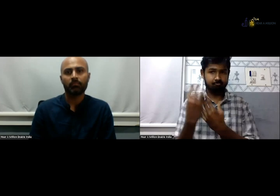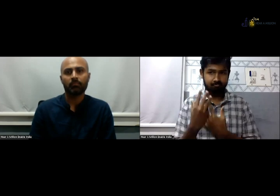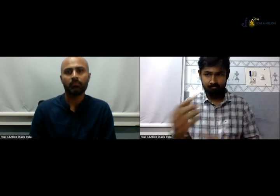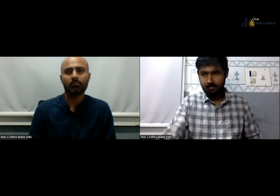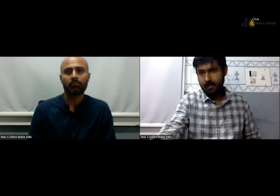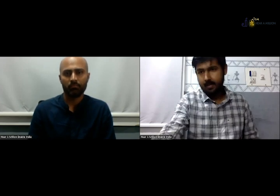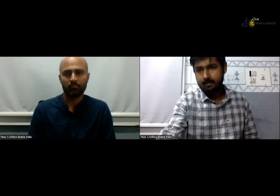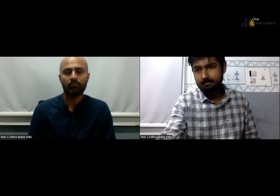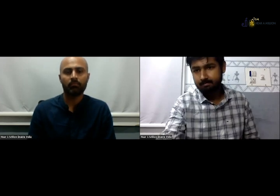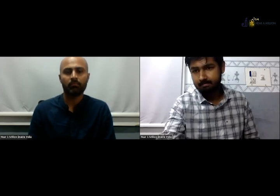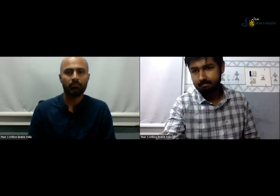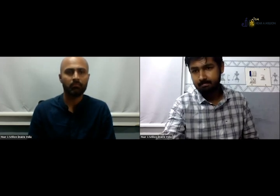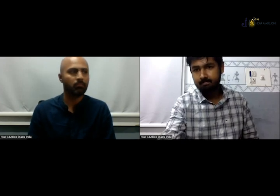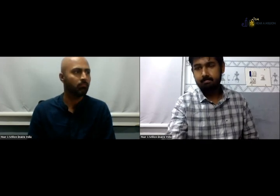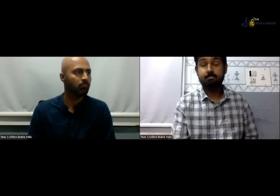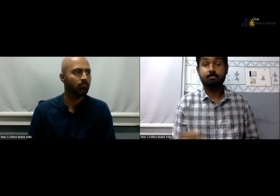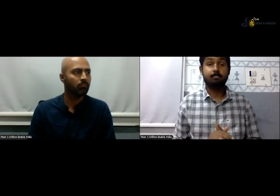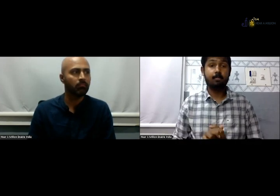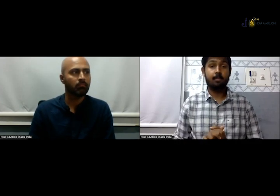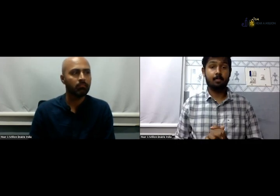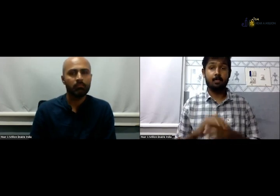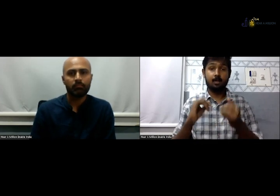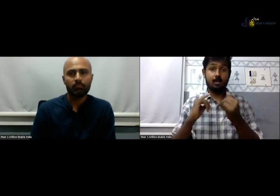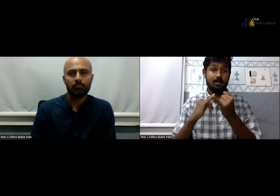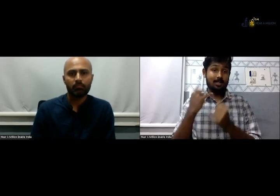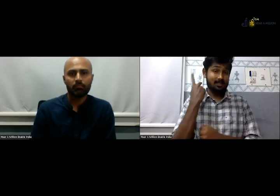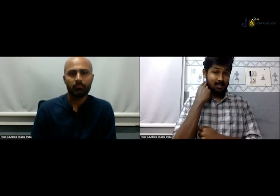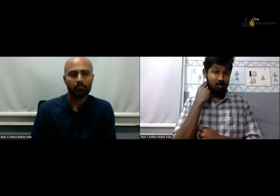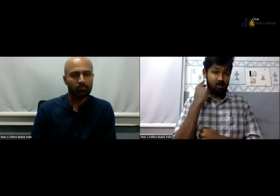Welfare Society, and her message is